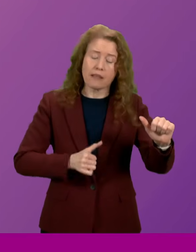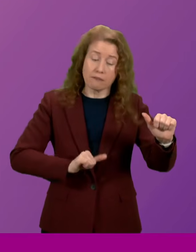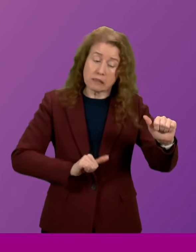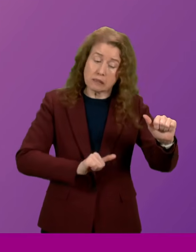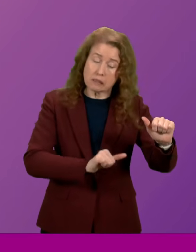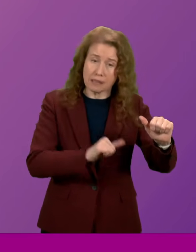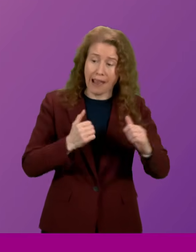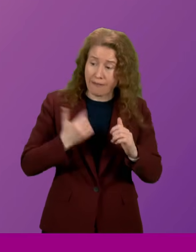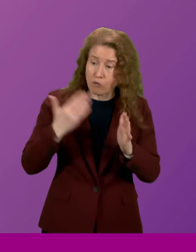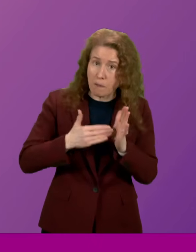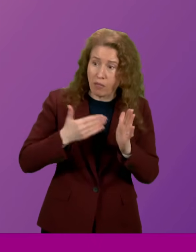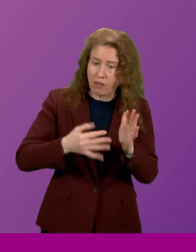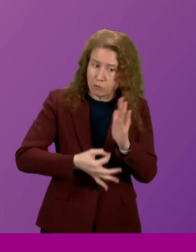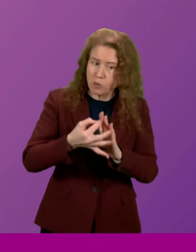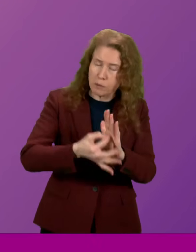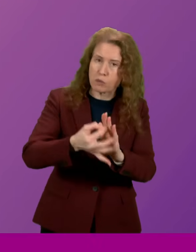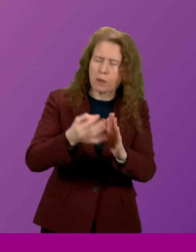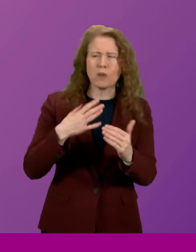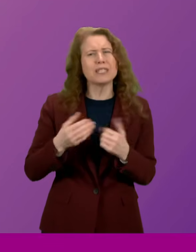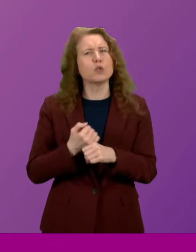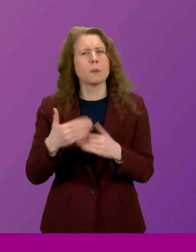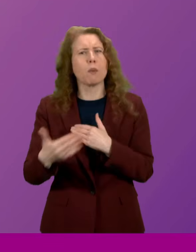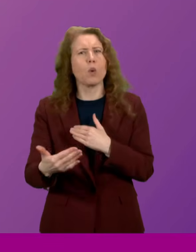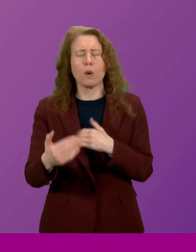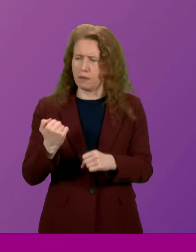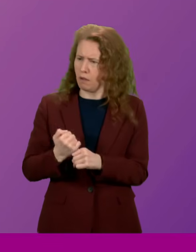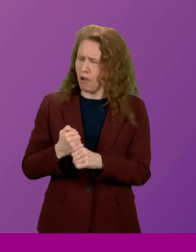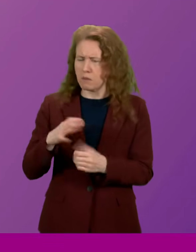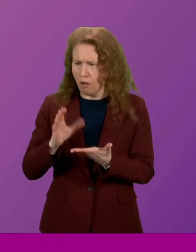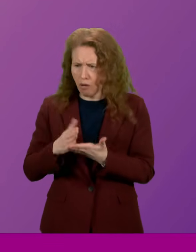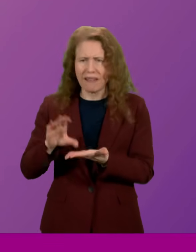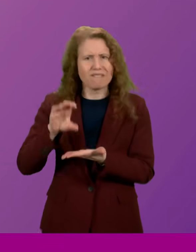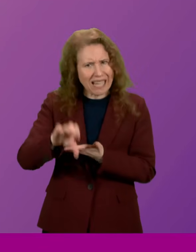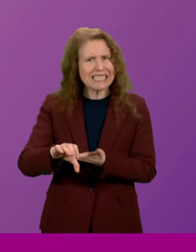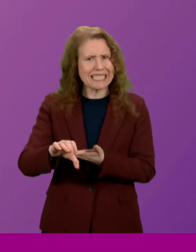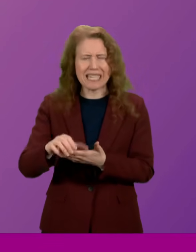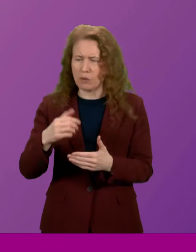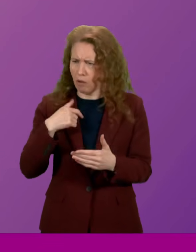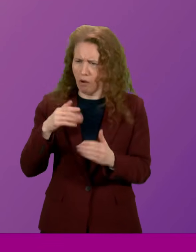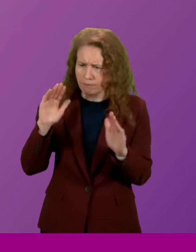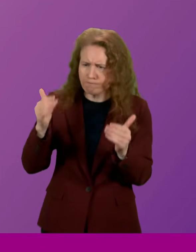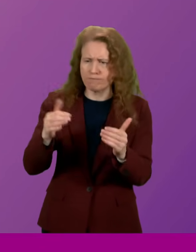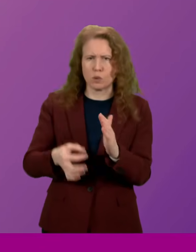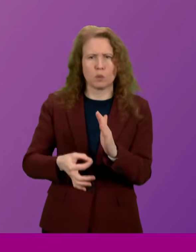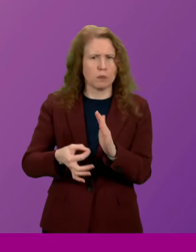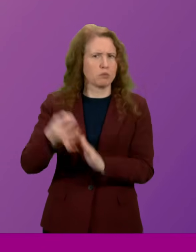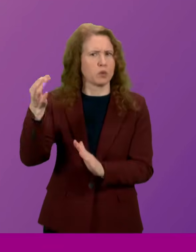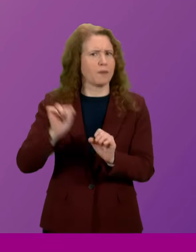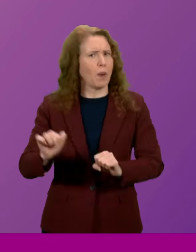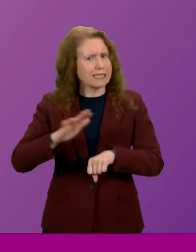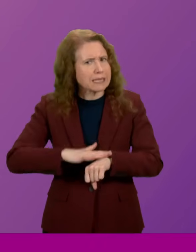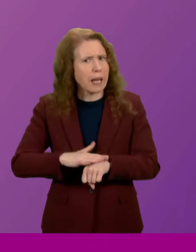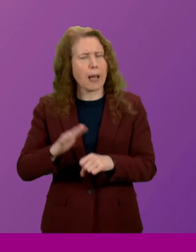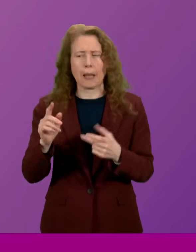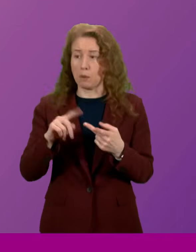in a row. There is more to be done and the Government is making the necessary investment in reducing those waiting times, and we are